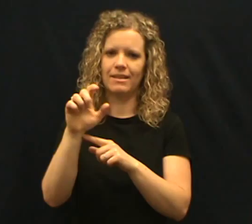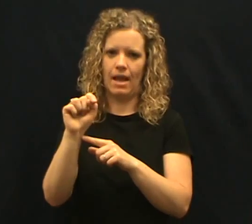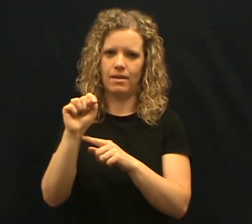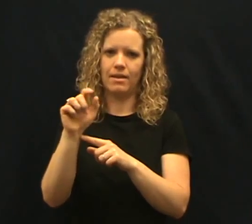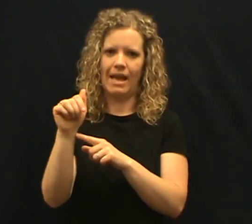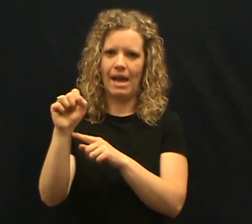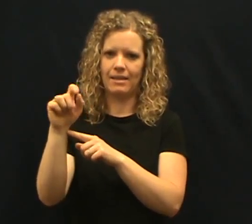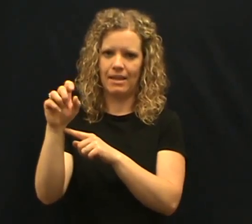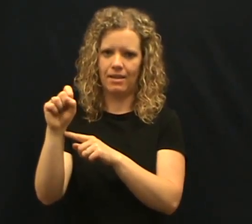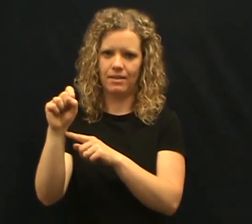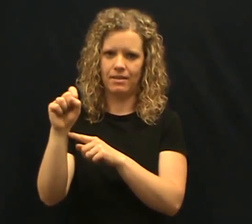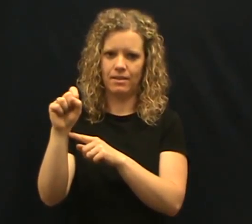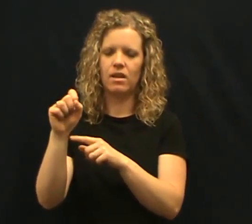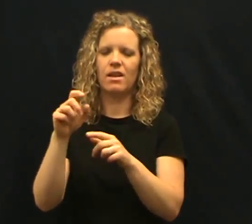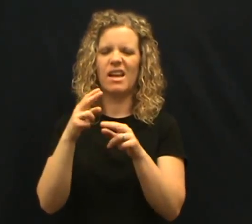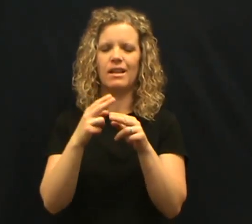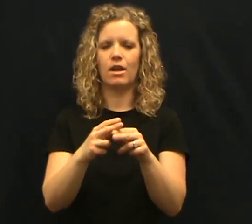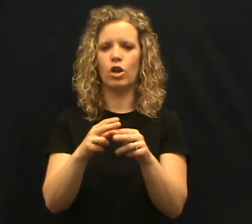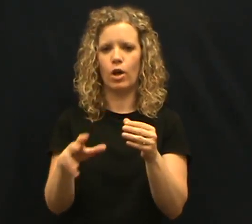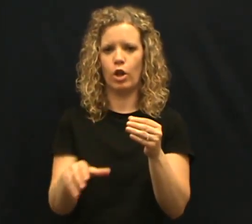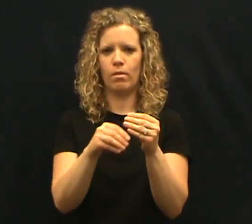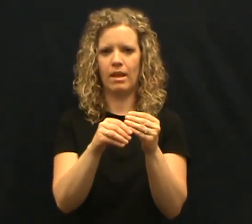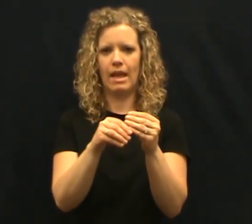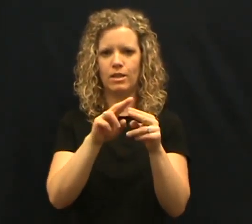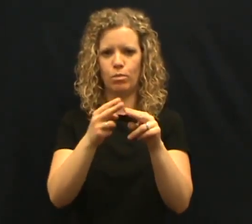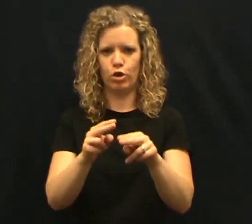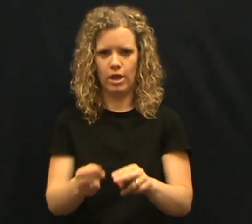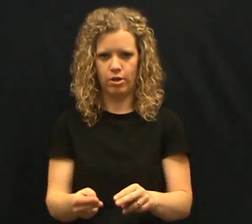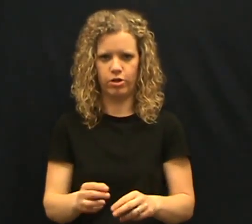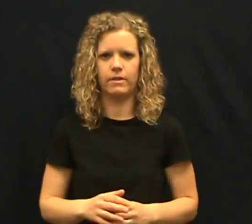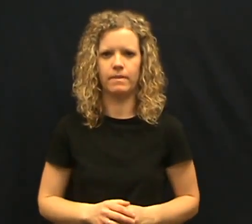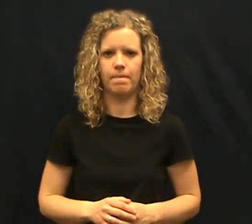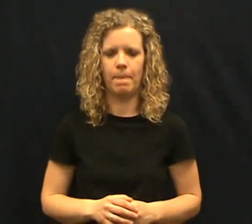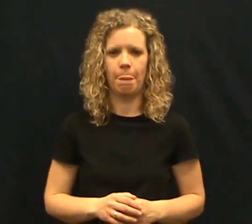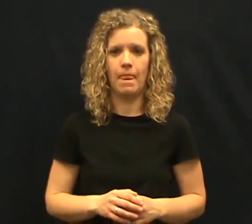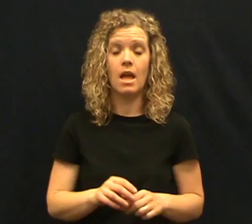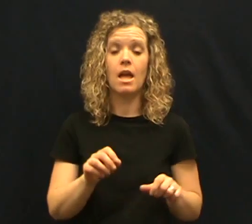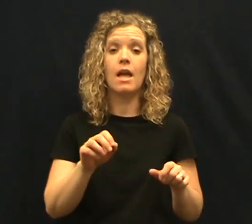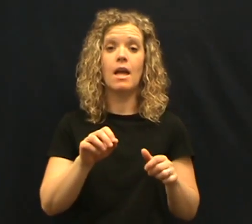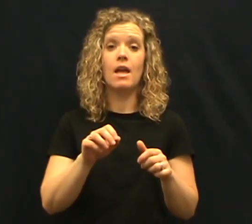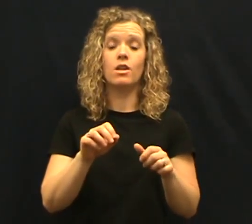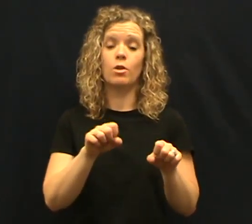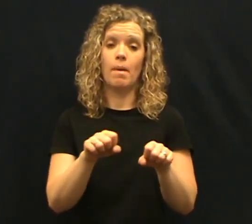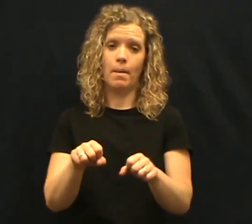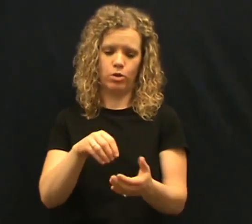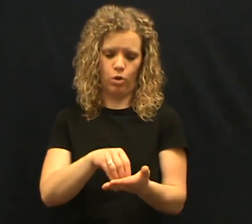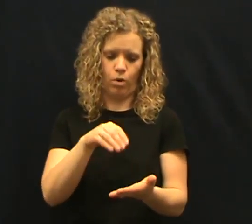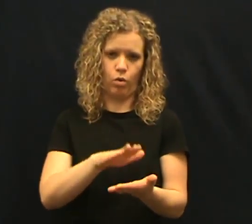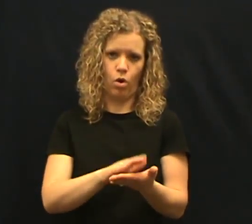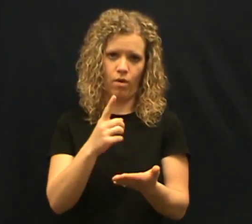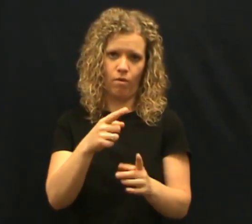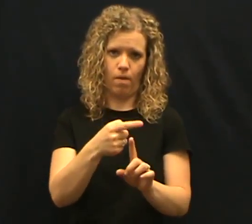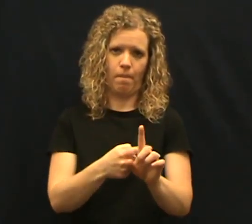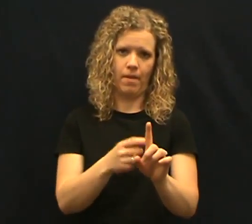called accumulated depreciation. So our entry to record the depreciation for the month of September is to